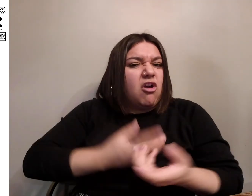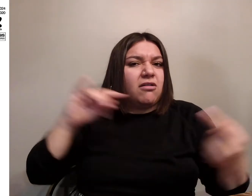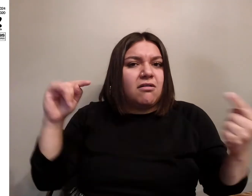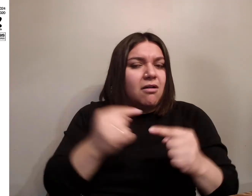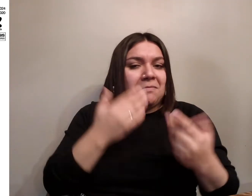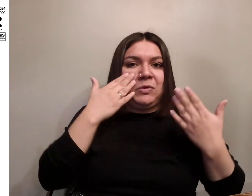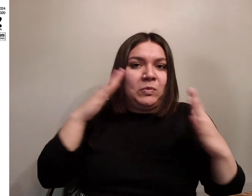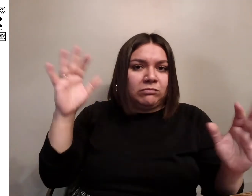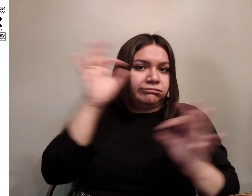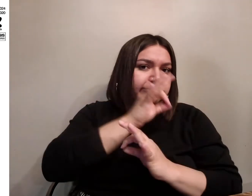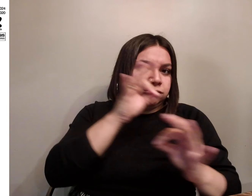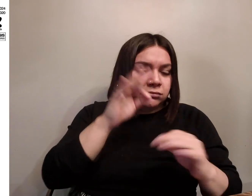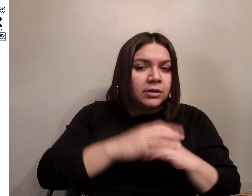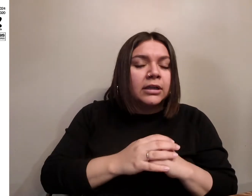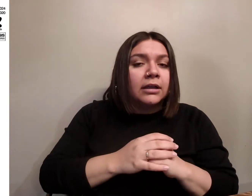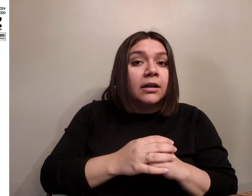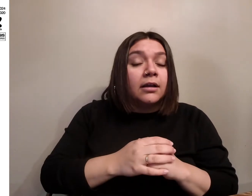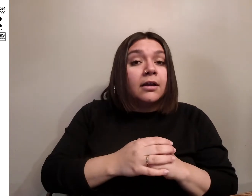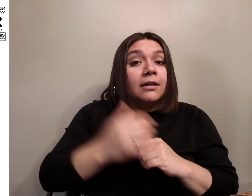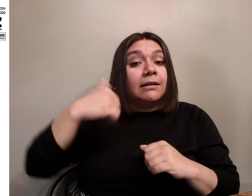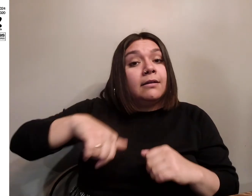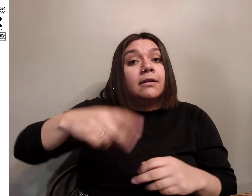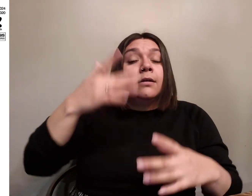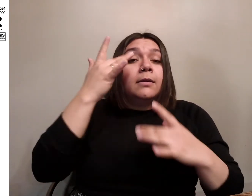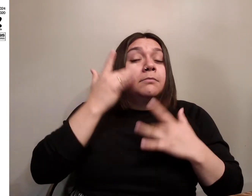doing any harm.